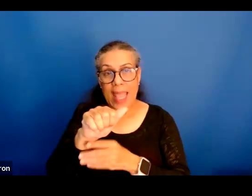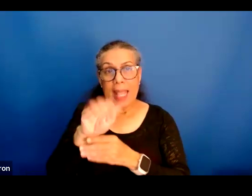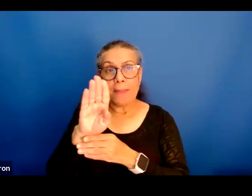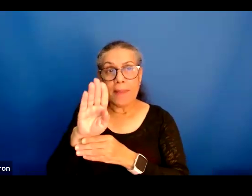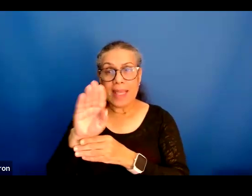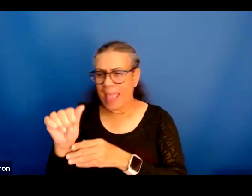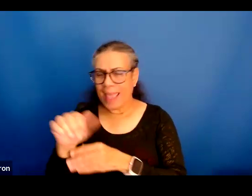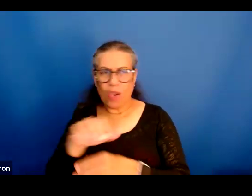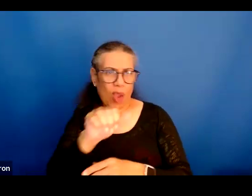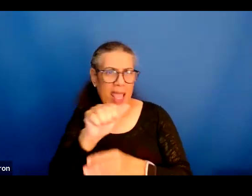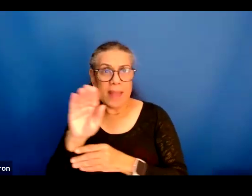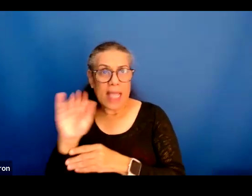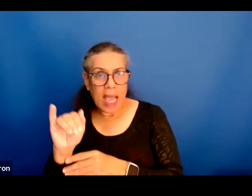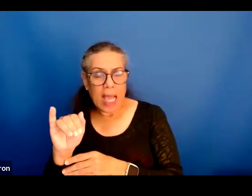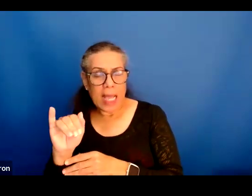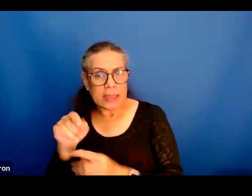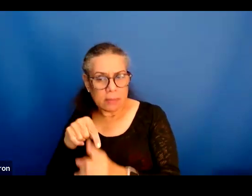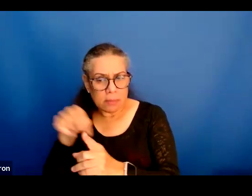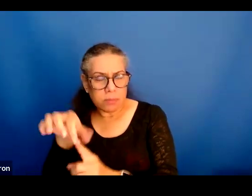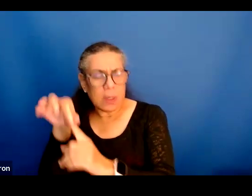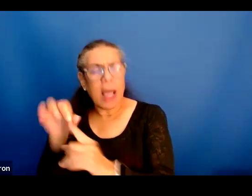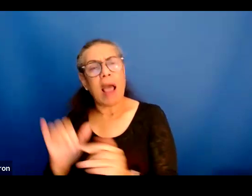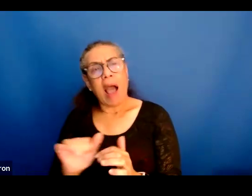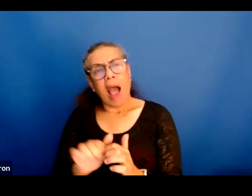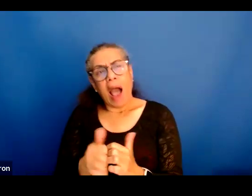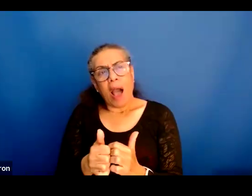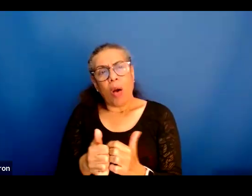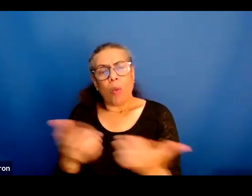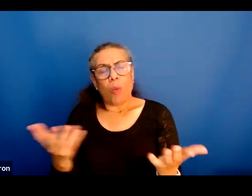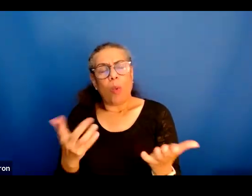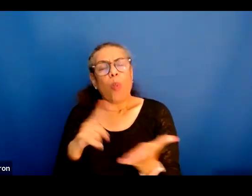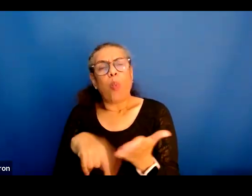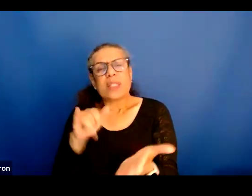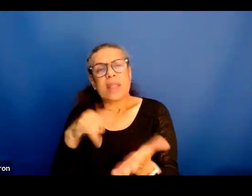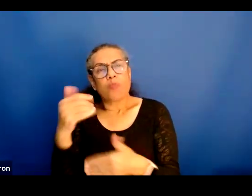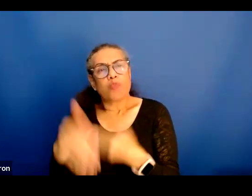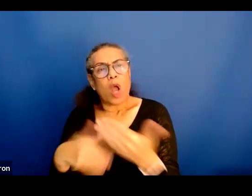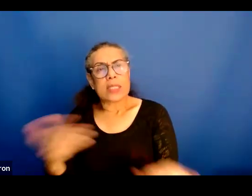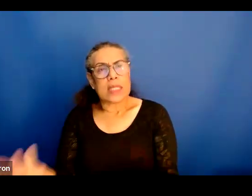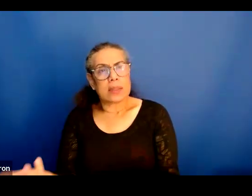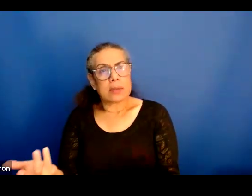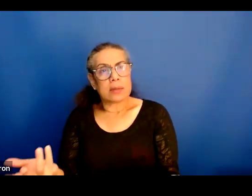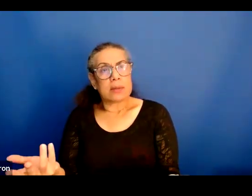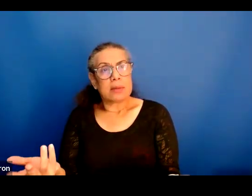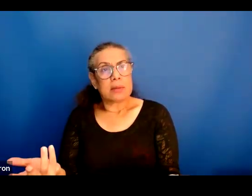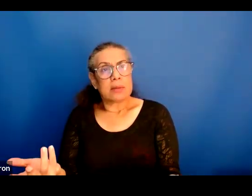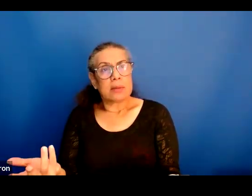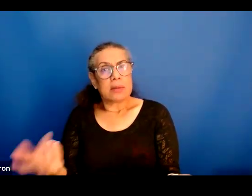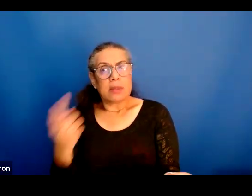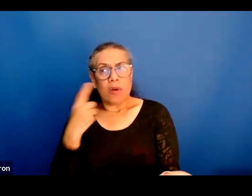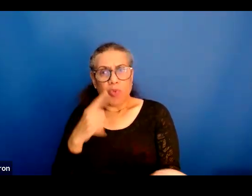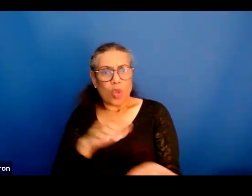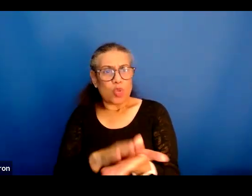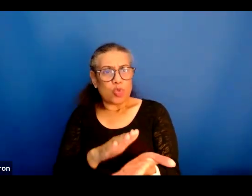especially, how can create, what is the process, what is the plan for too many schools is the